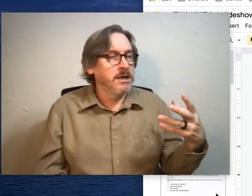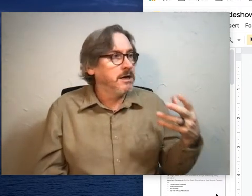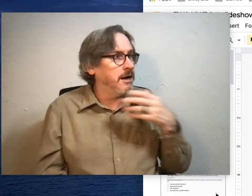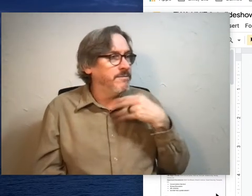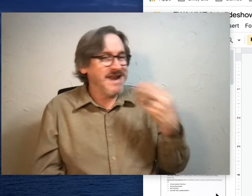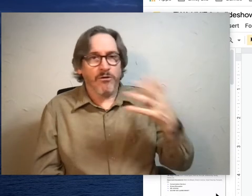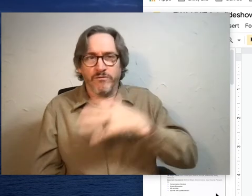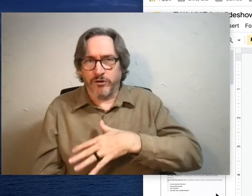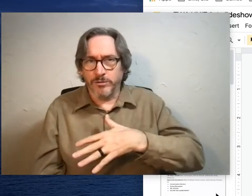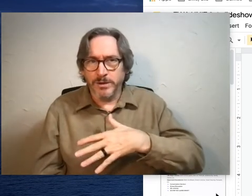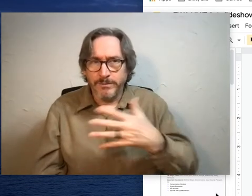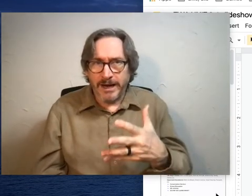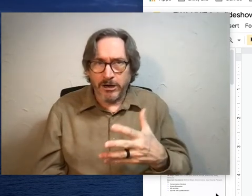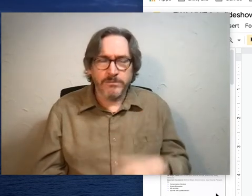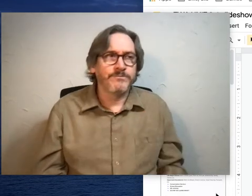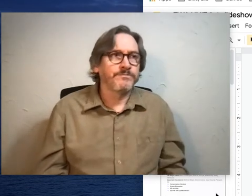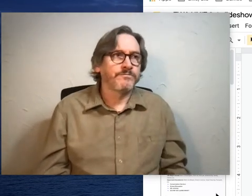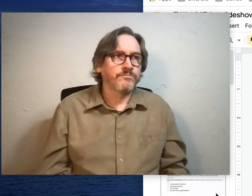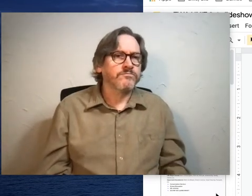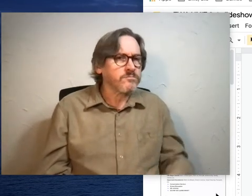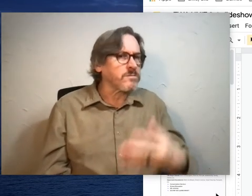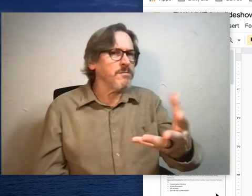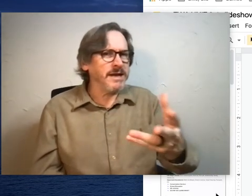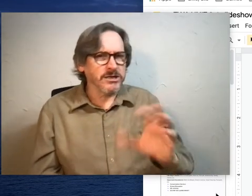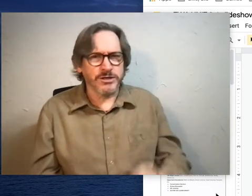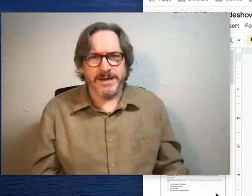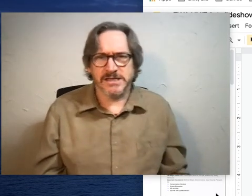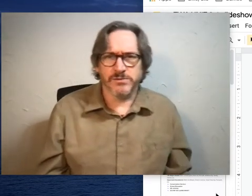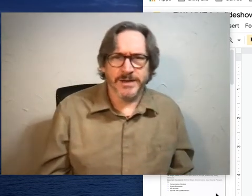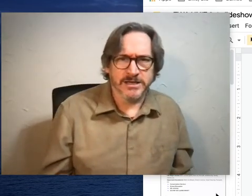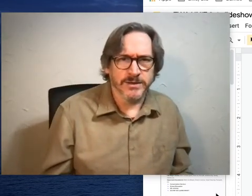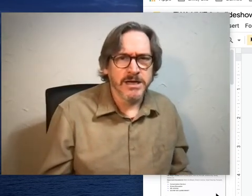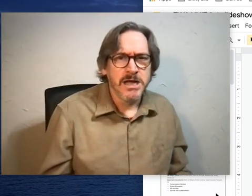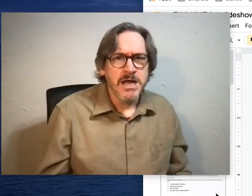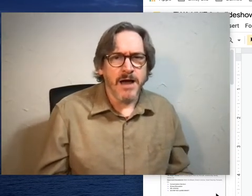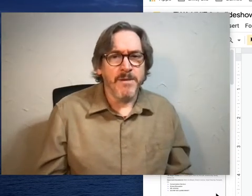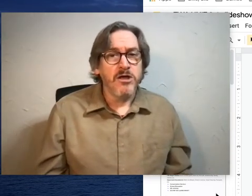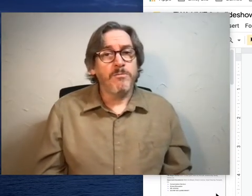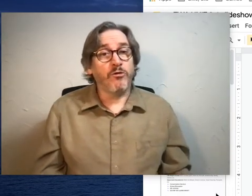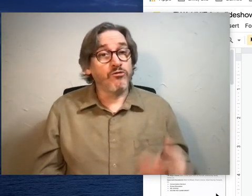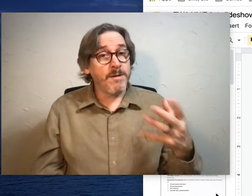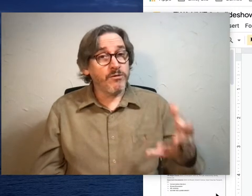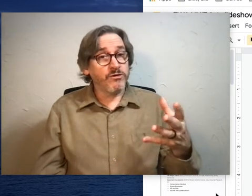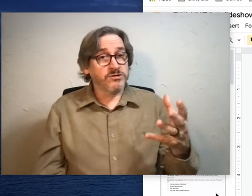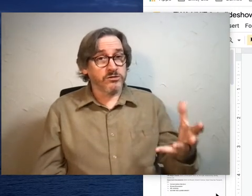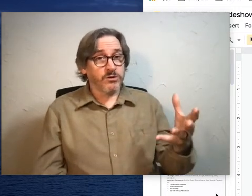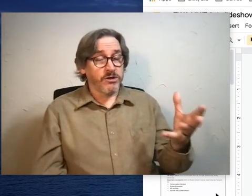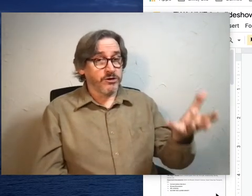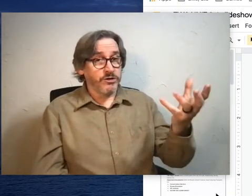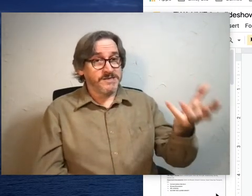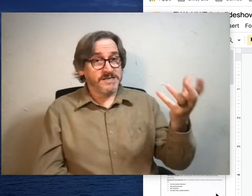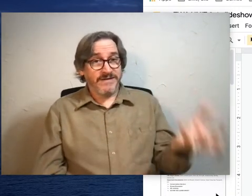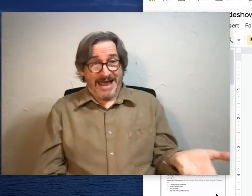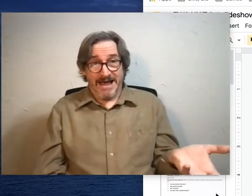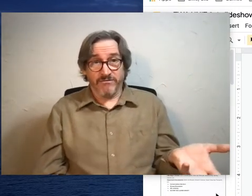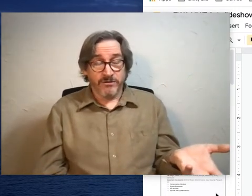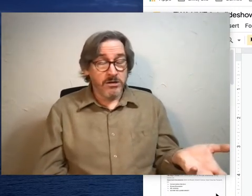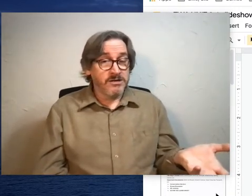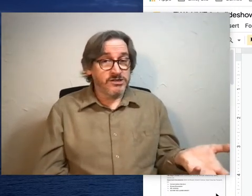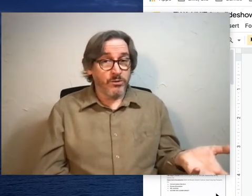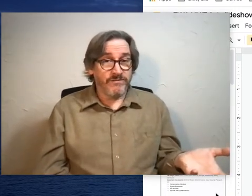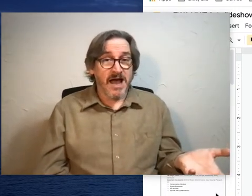a noun-verb pair, but it should make sense when we get to it. But remember, there's also other uses of